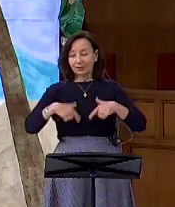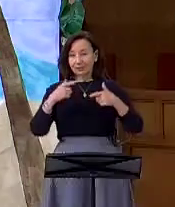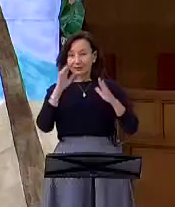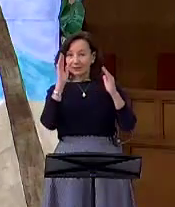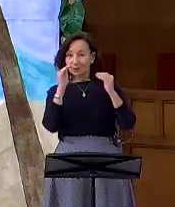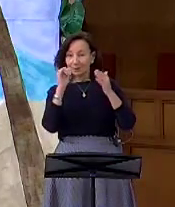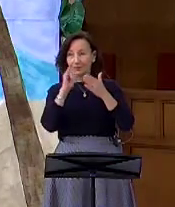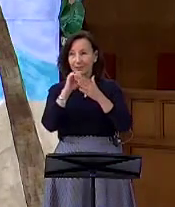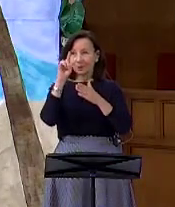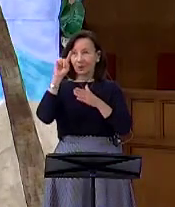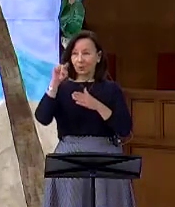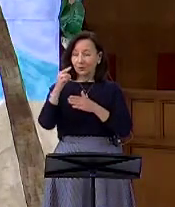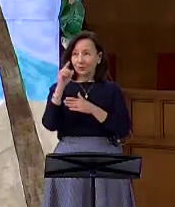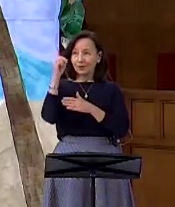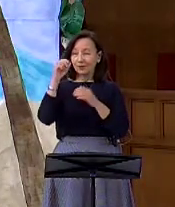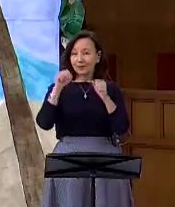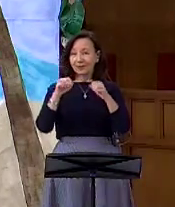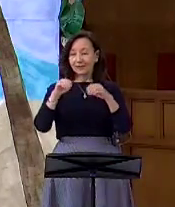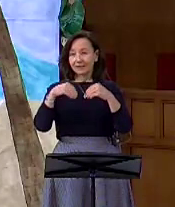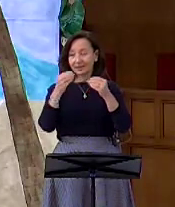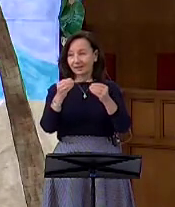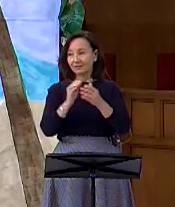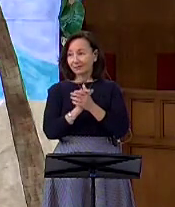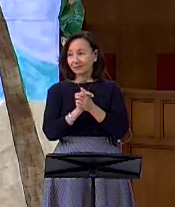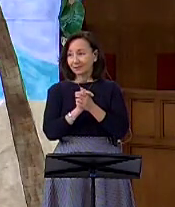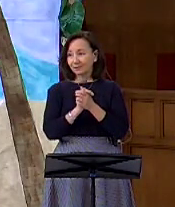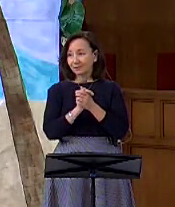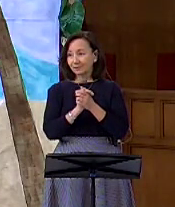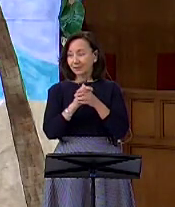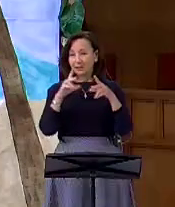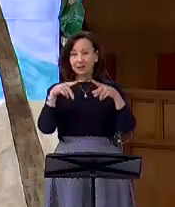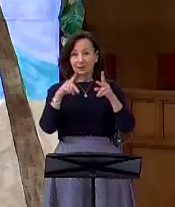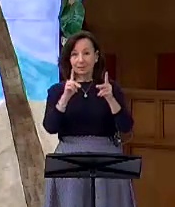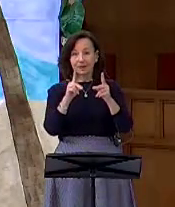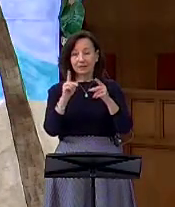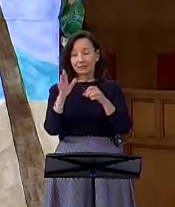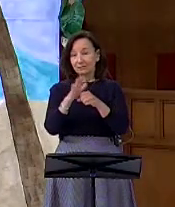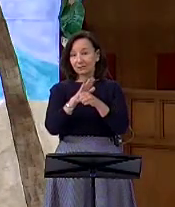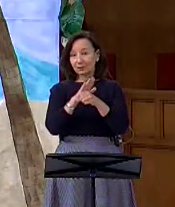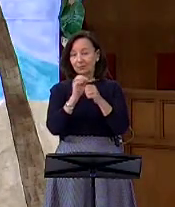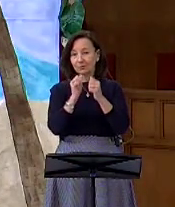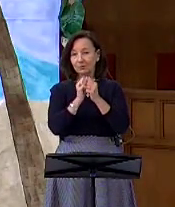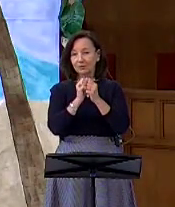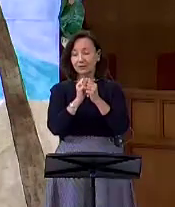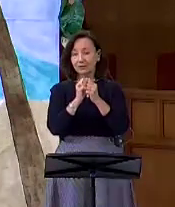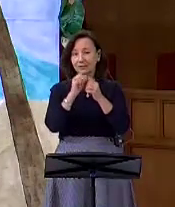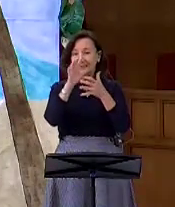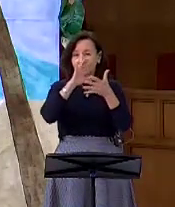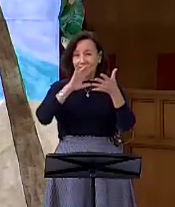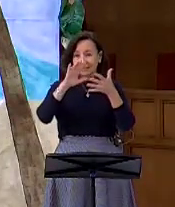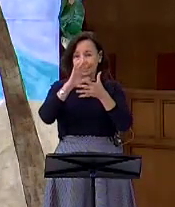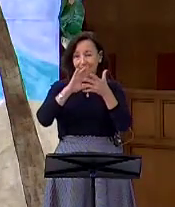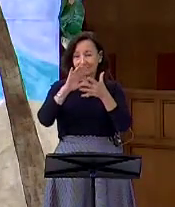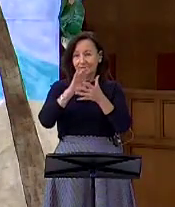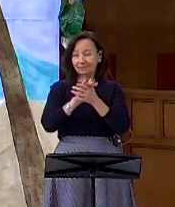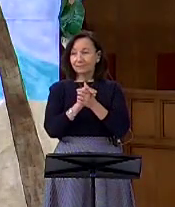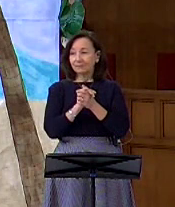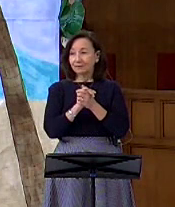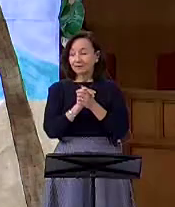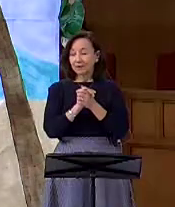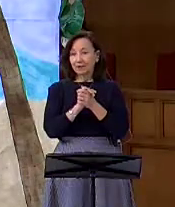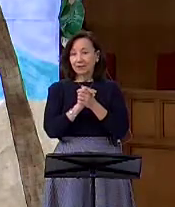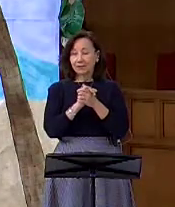only you can give. My way is unclear. The path is sometimes filled with twists and turns and confusion. So